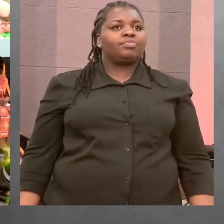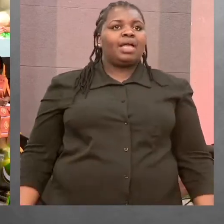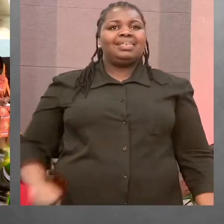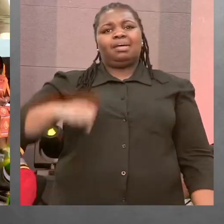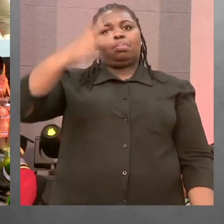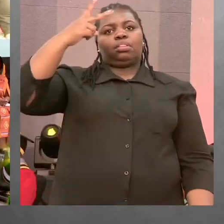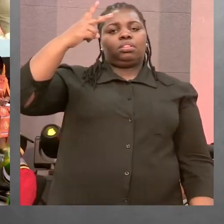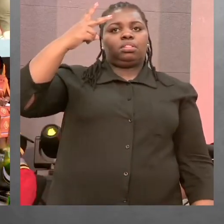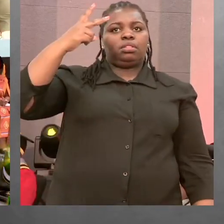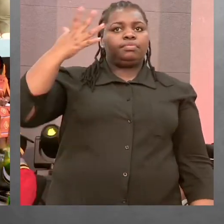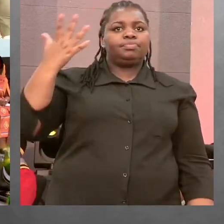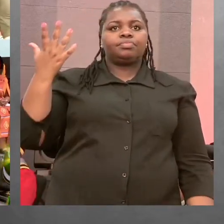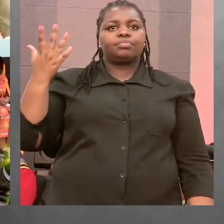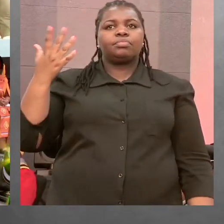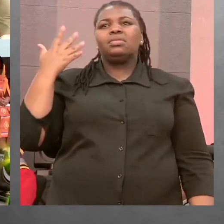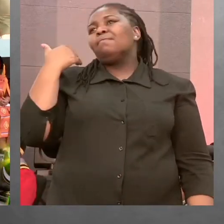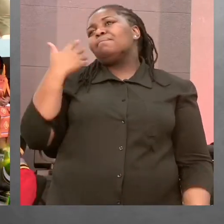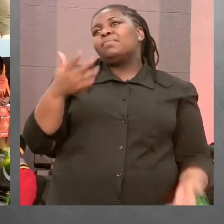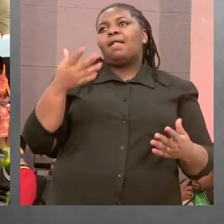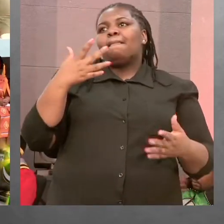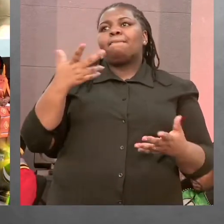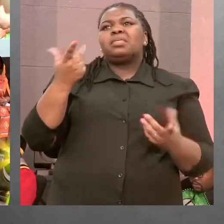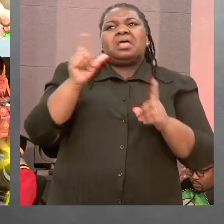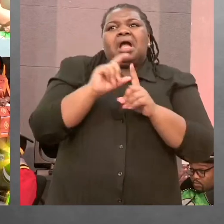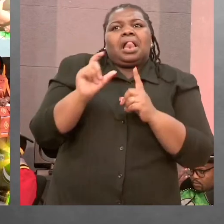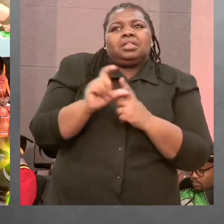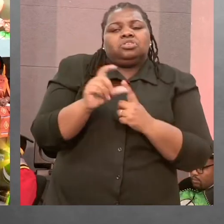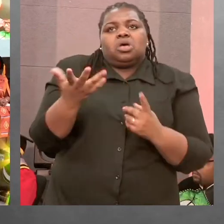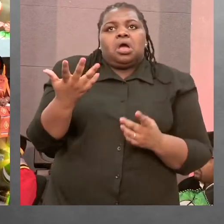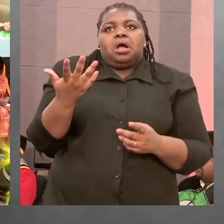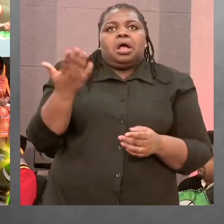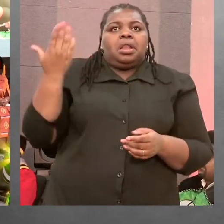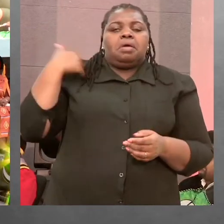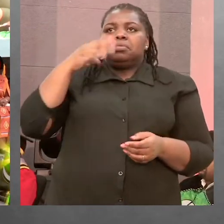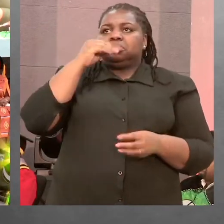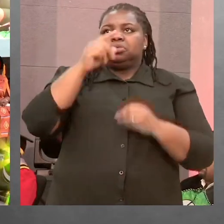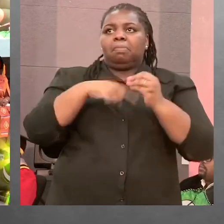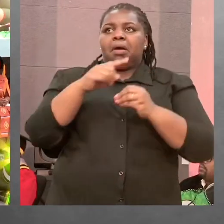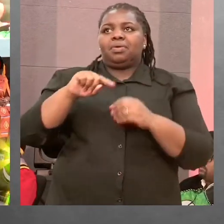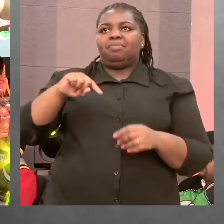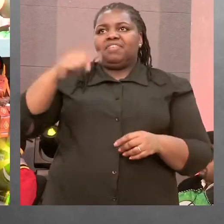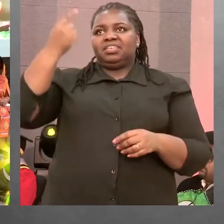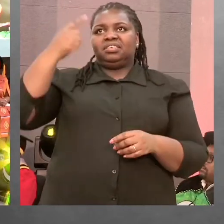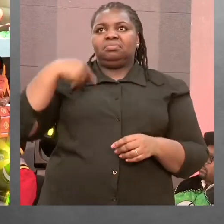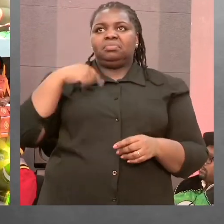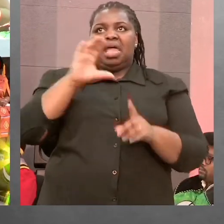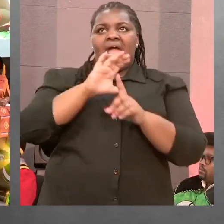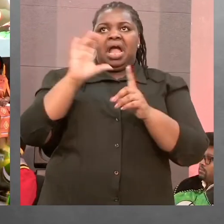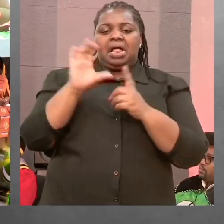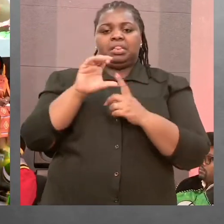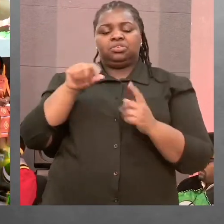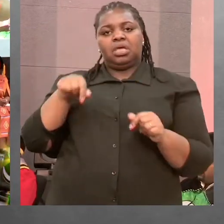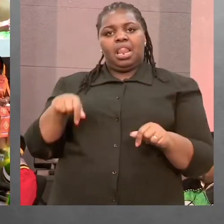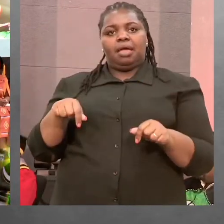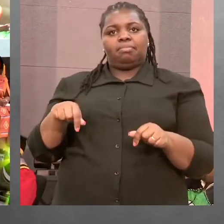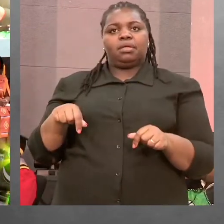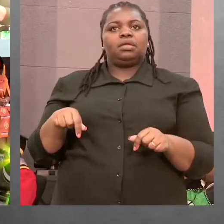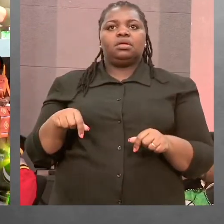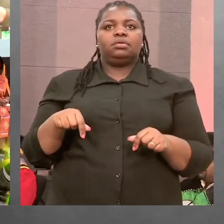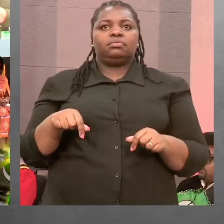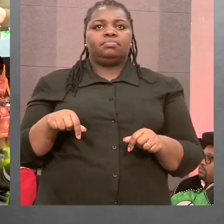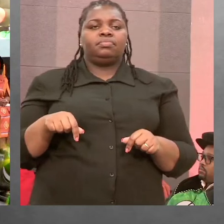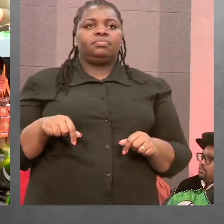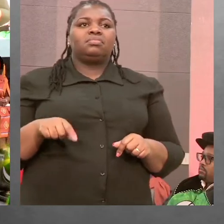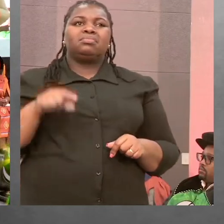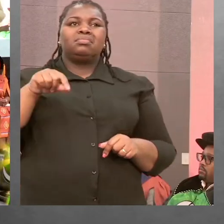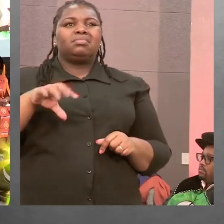multiply. Mhlawumbi ke yiculture le yabekuthethwe ngayo kuqala apha, bi culture yalapha. This